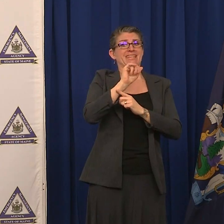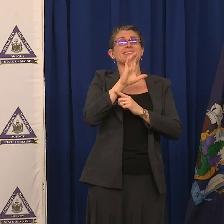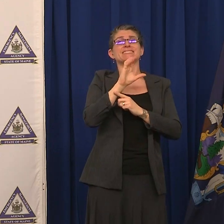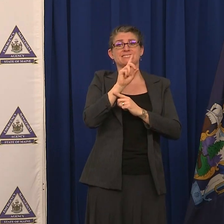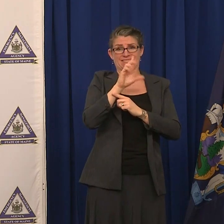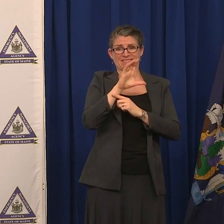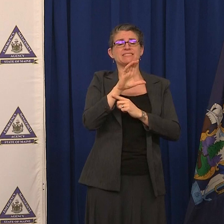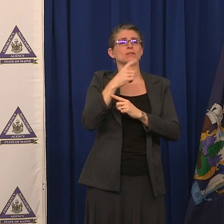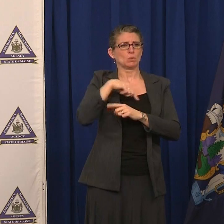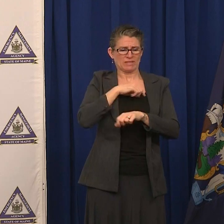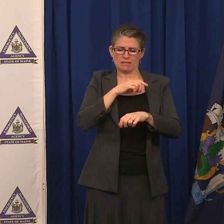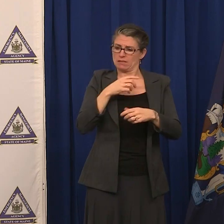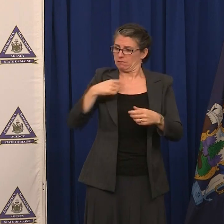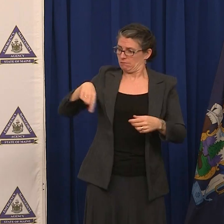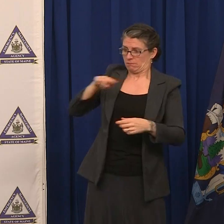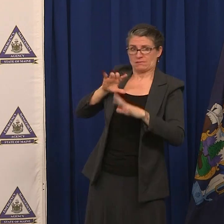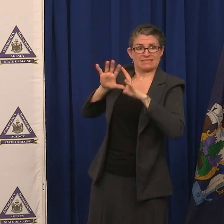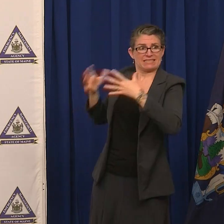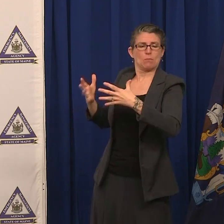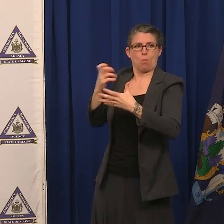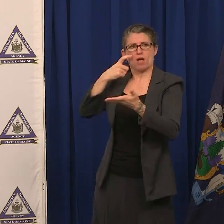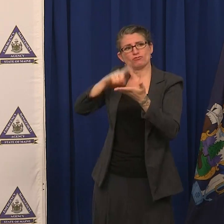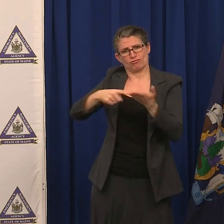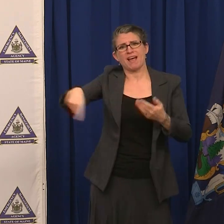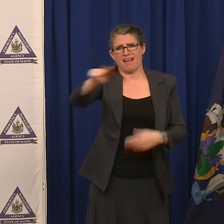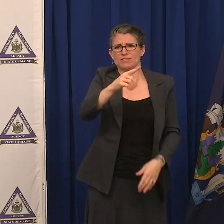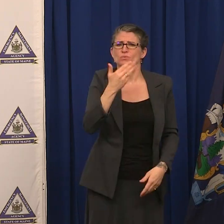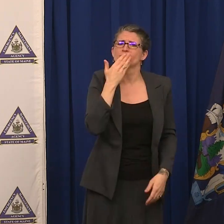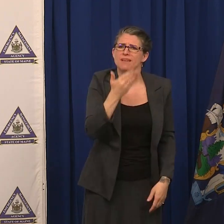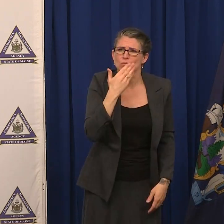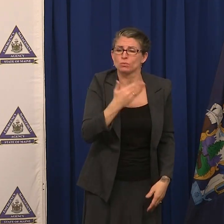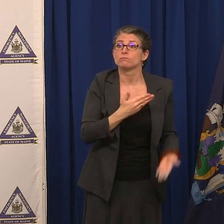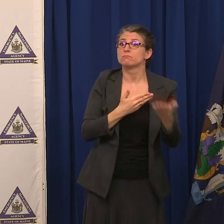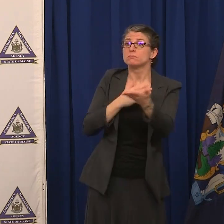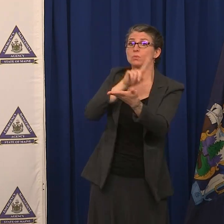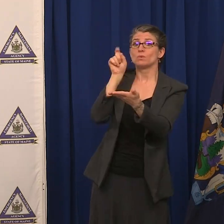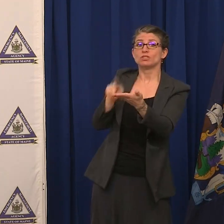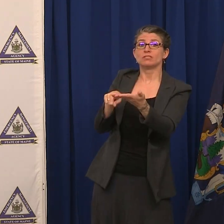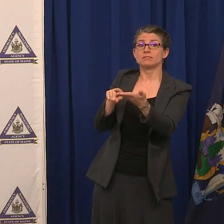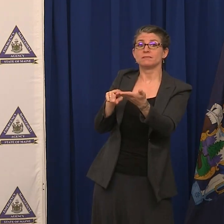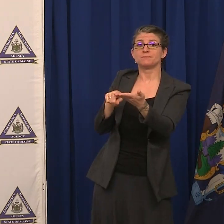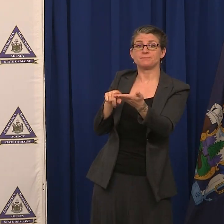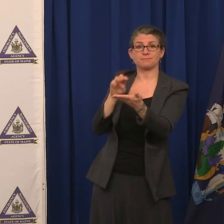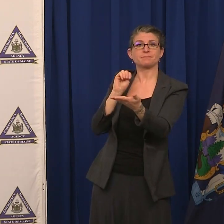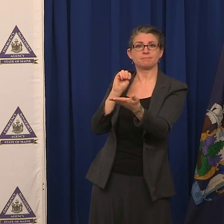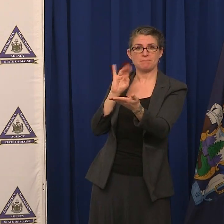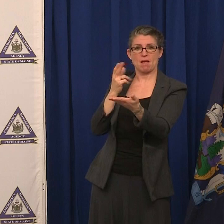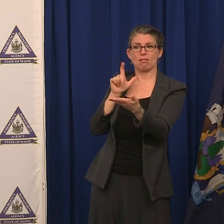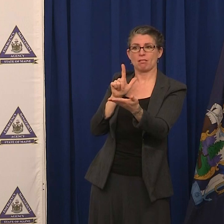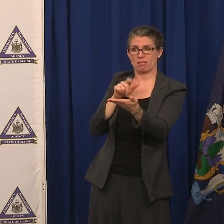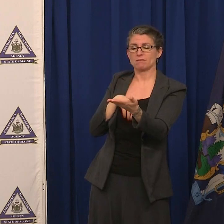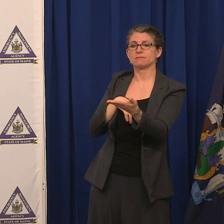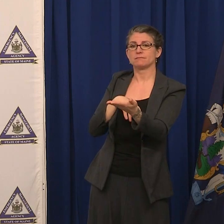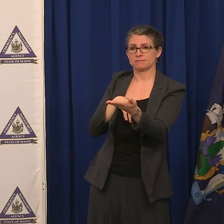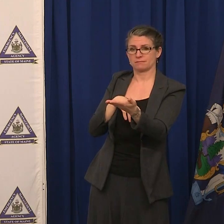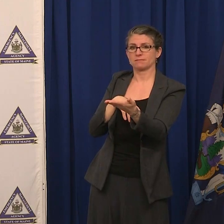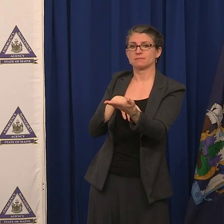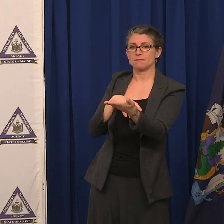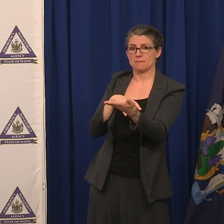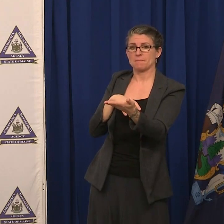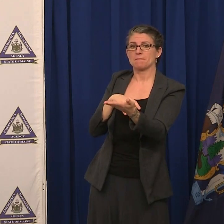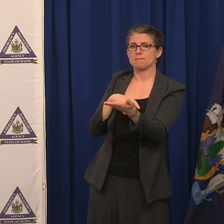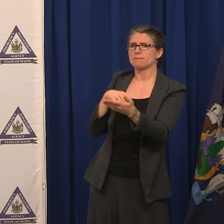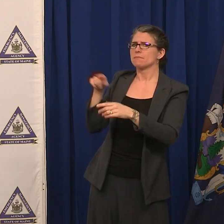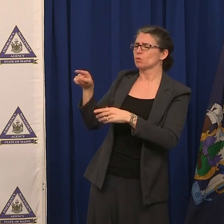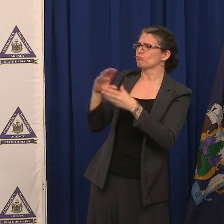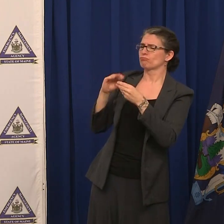you. So with that, I'd like to take any questions. Michael. You were quoted, I just want you to flesh out these PPE numbers a little